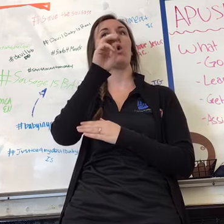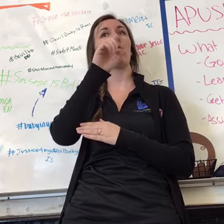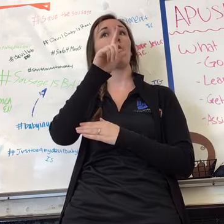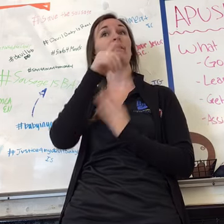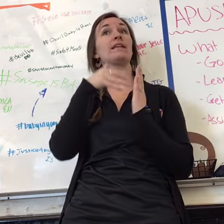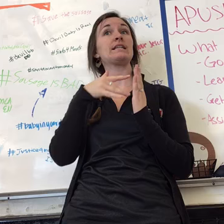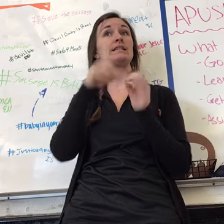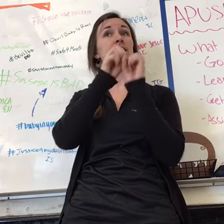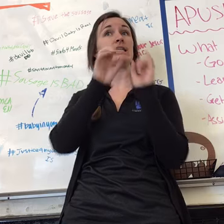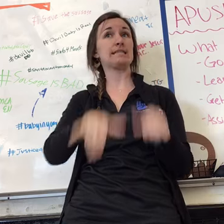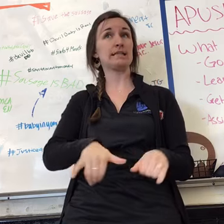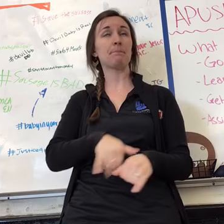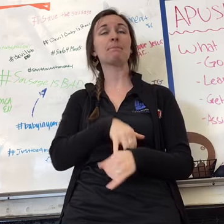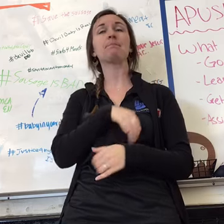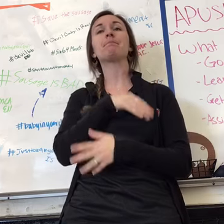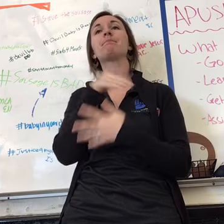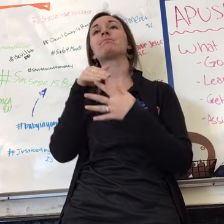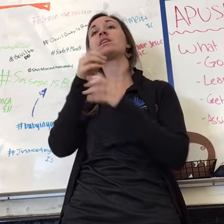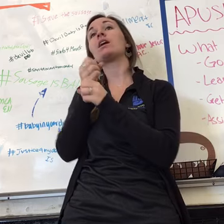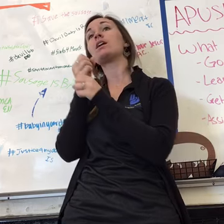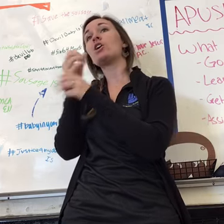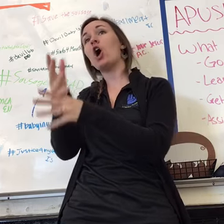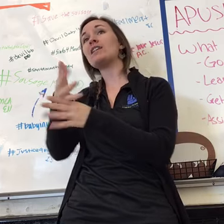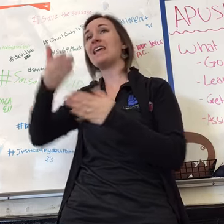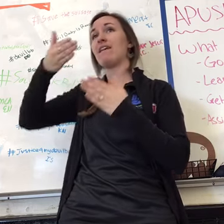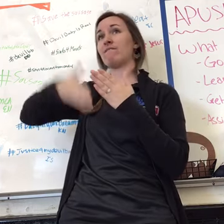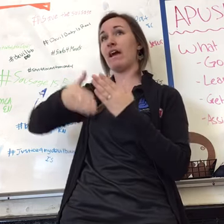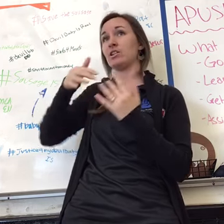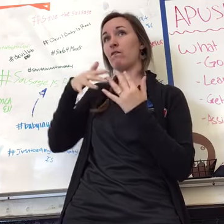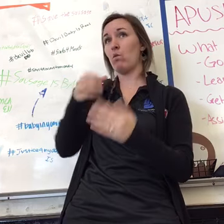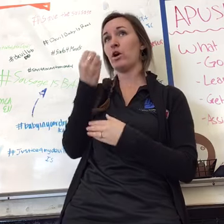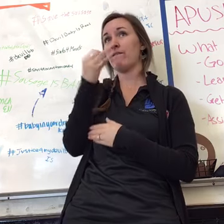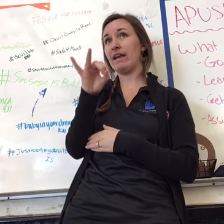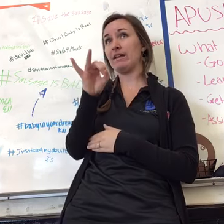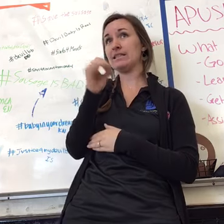I study the causes and effects of the War of 1812.